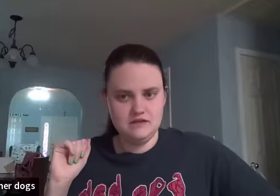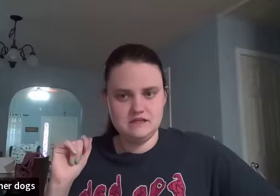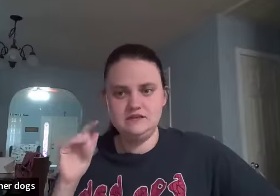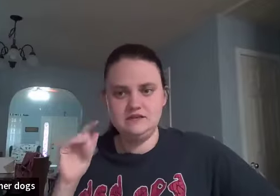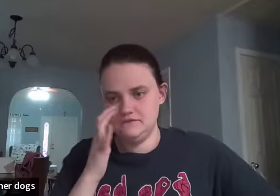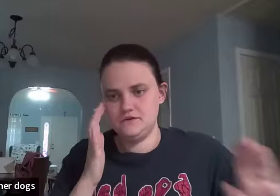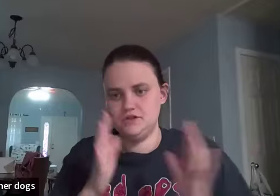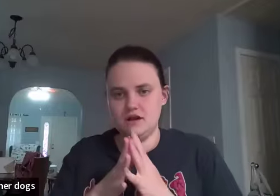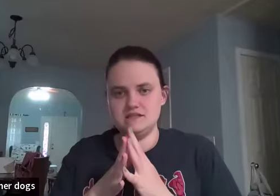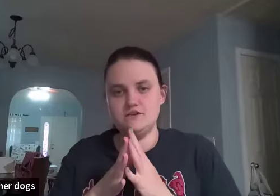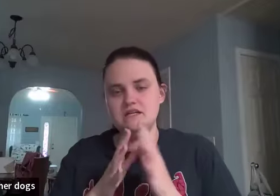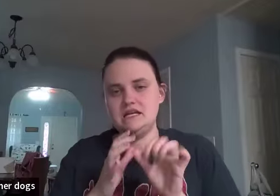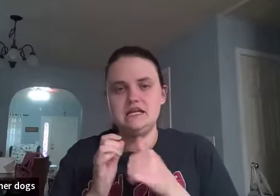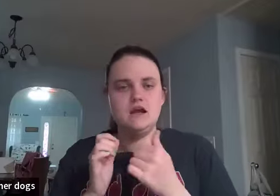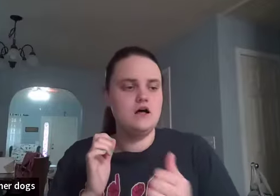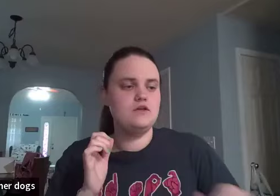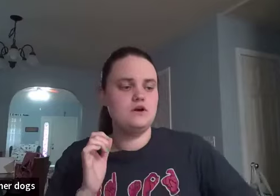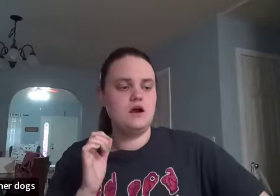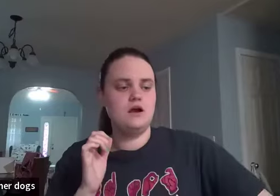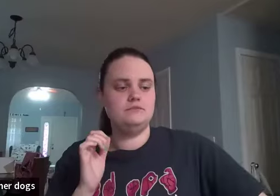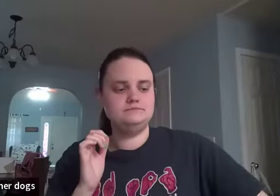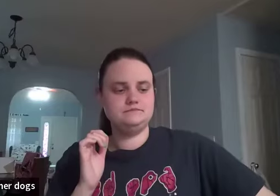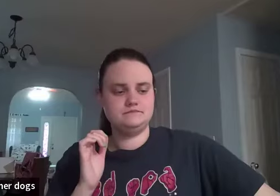is I'm gonna leave it for you guys if there's any other